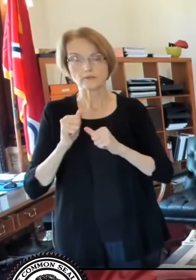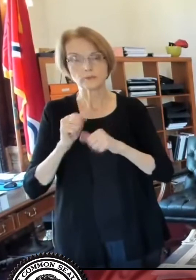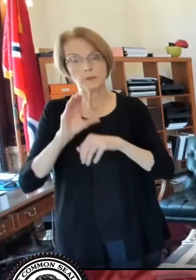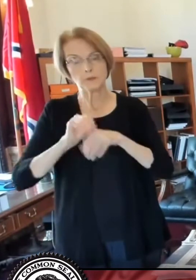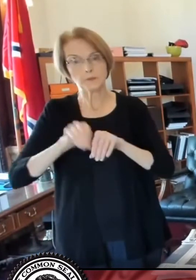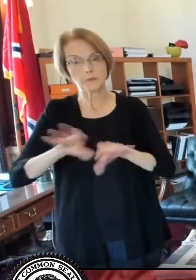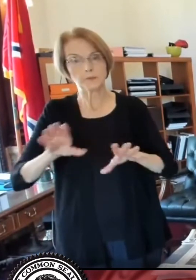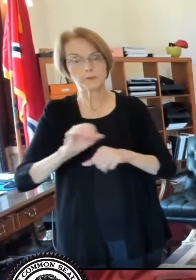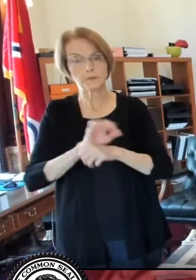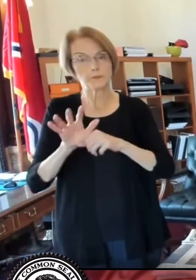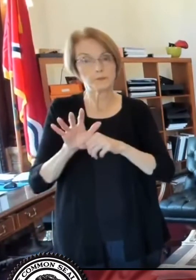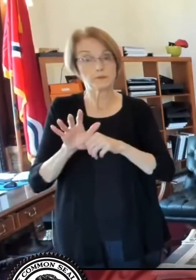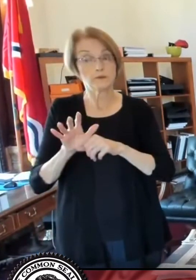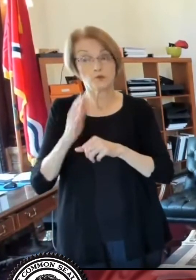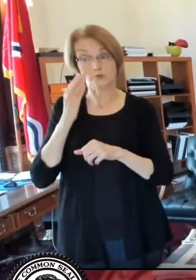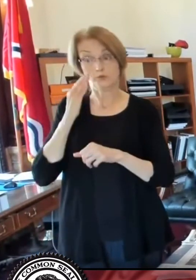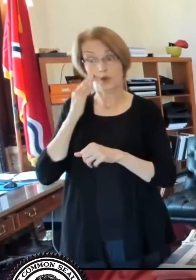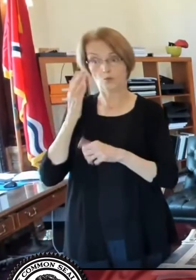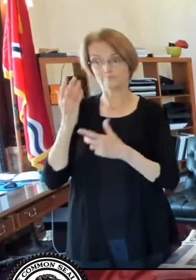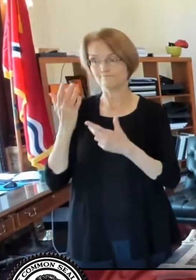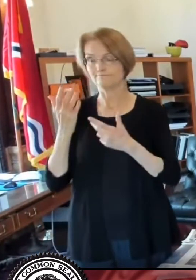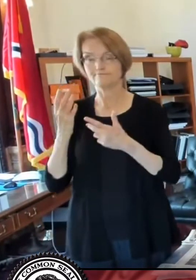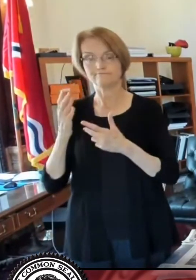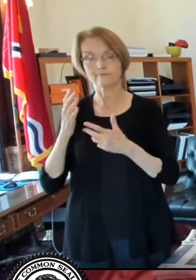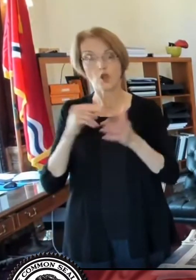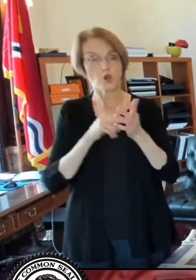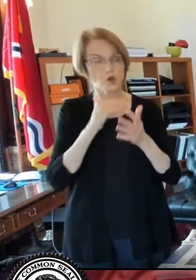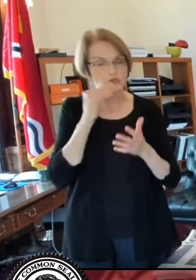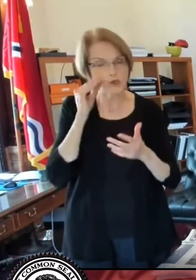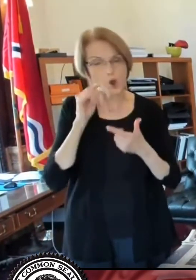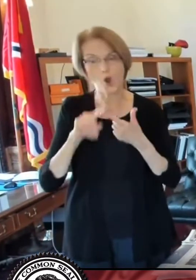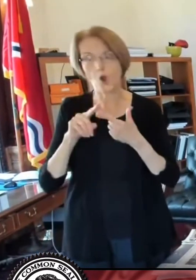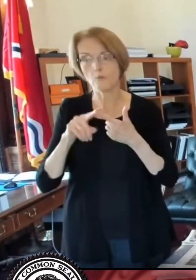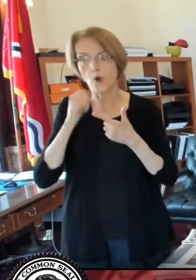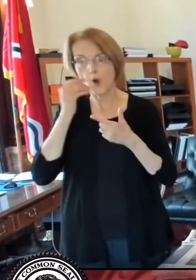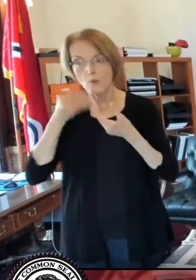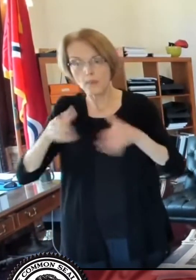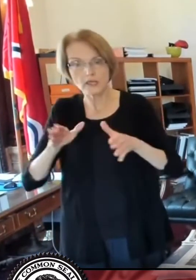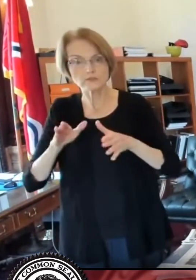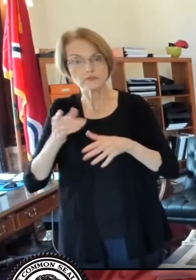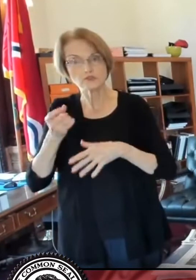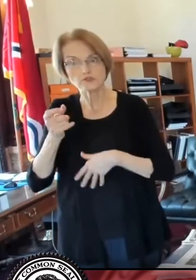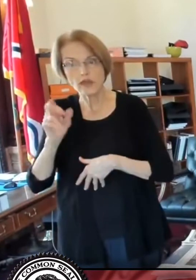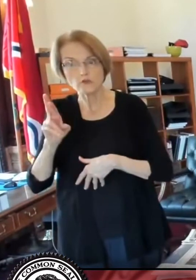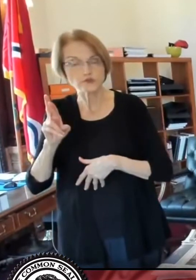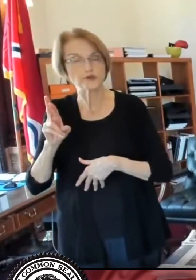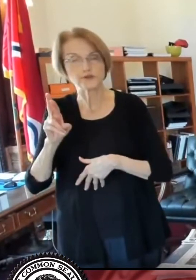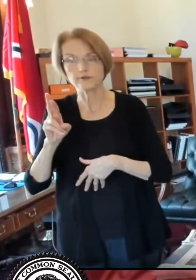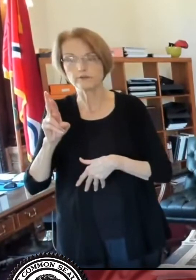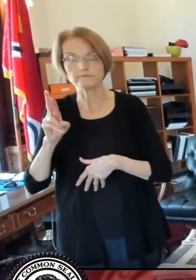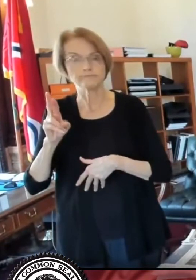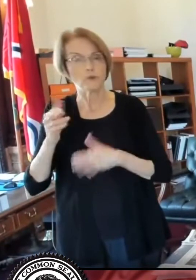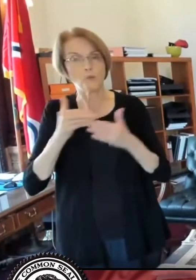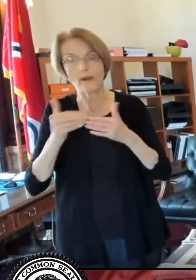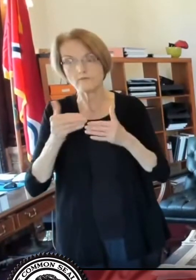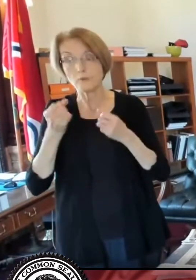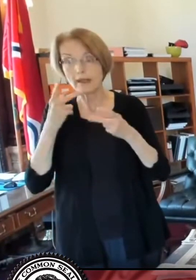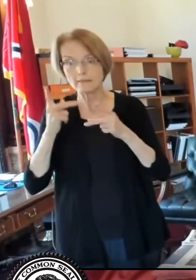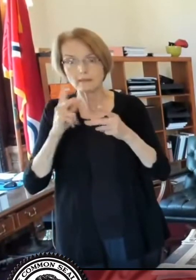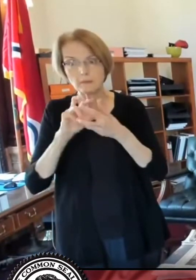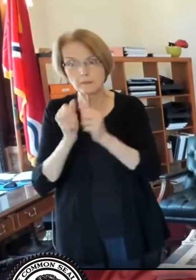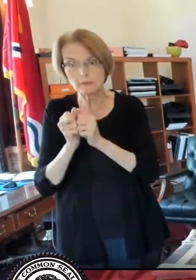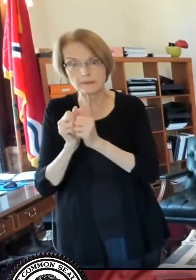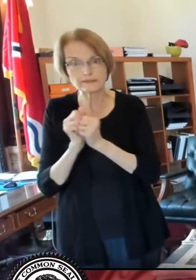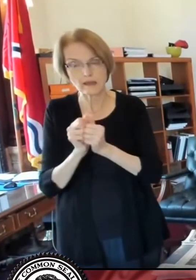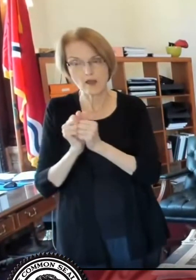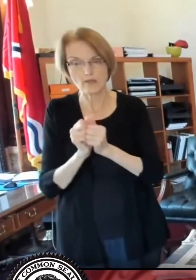living facility, whether that's a nursing home or a homeless shelter, of course you're in close proximity to